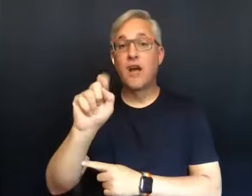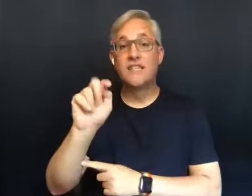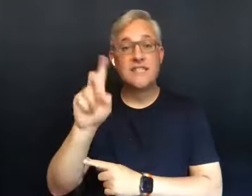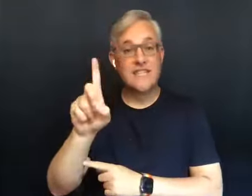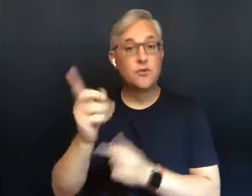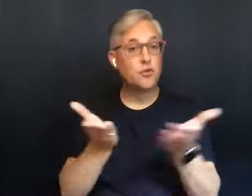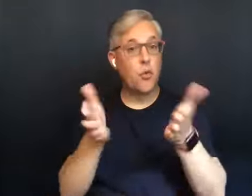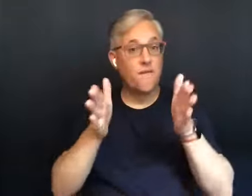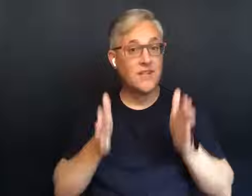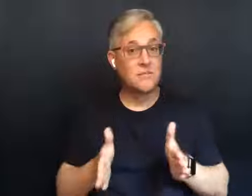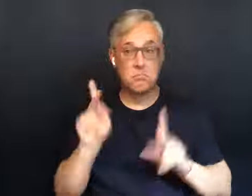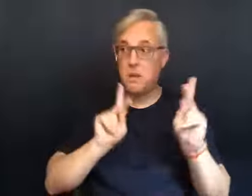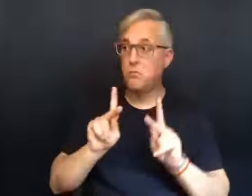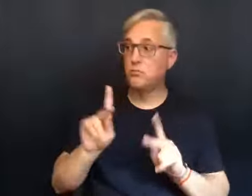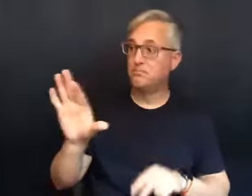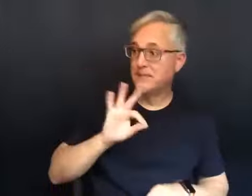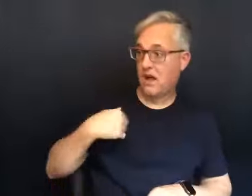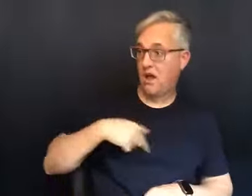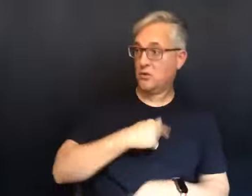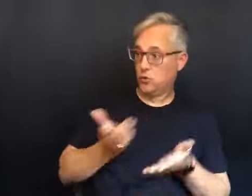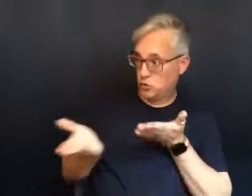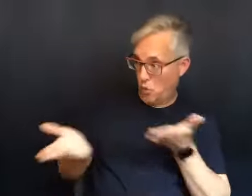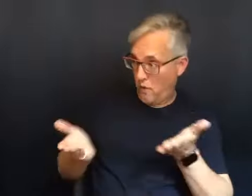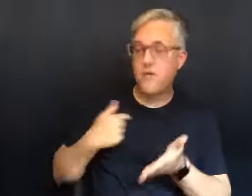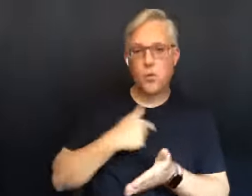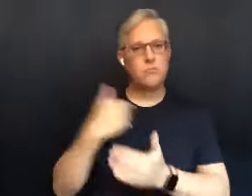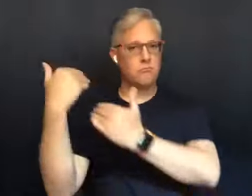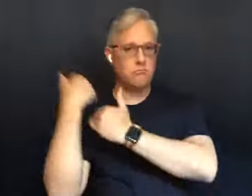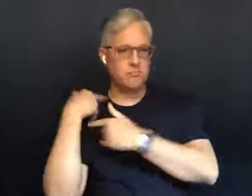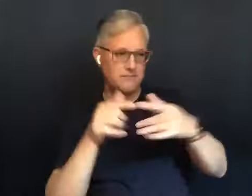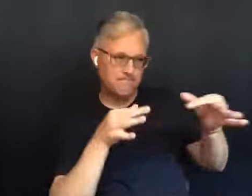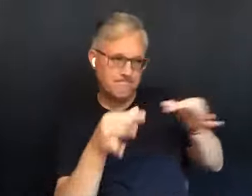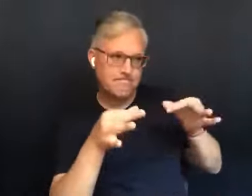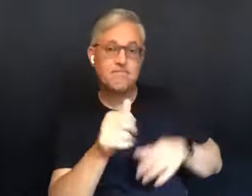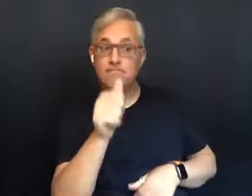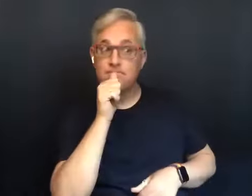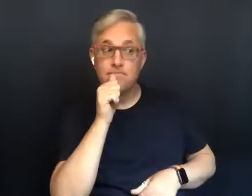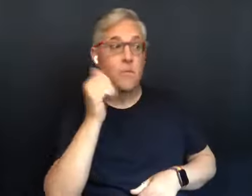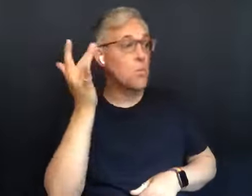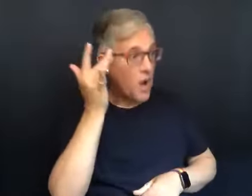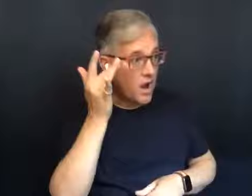That's what we as trusted servants have to lovingly explain and teach to other people, so that we can